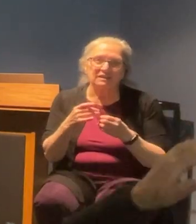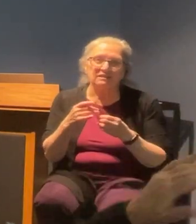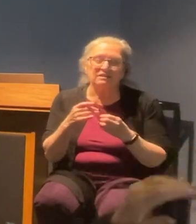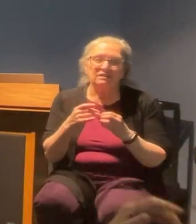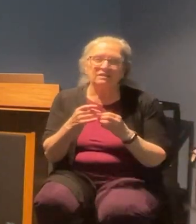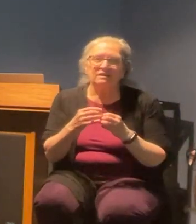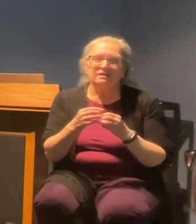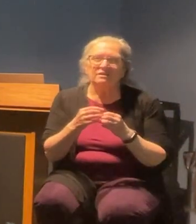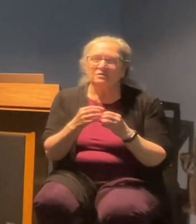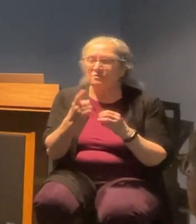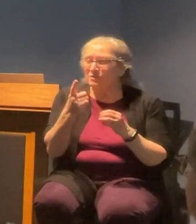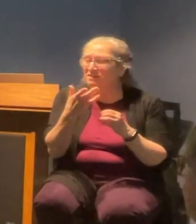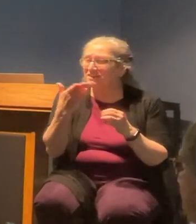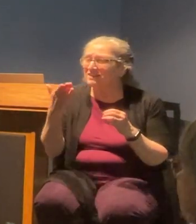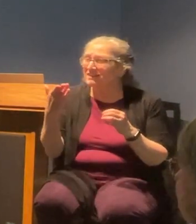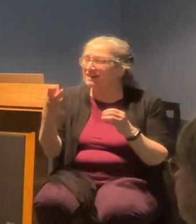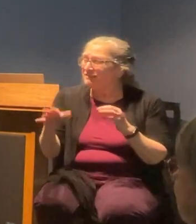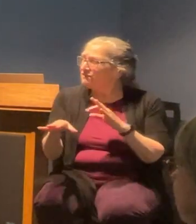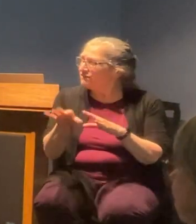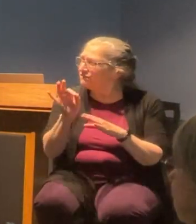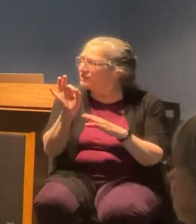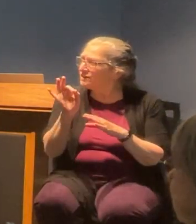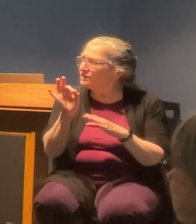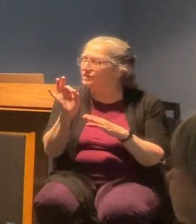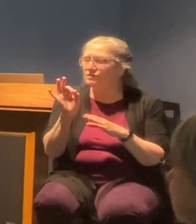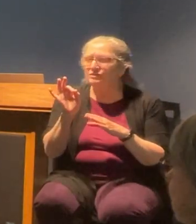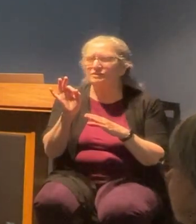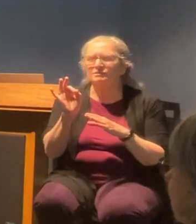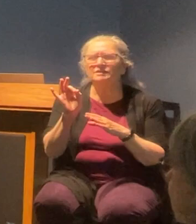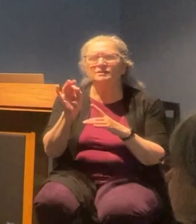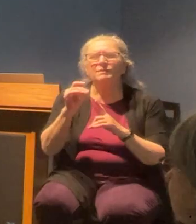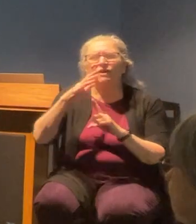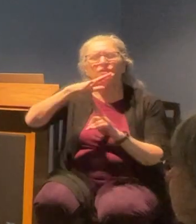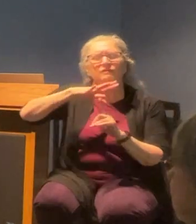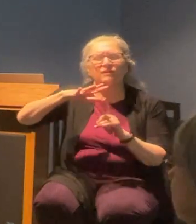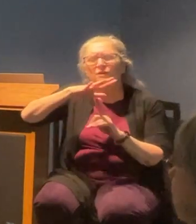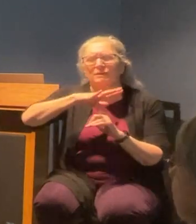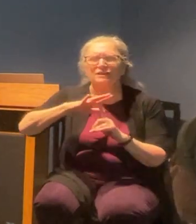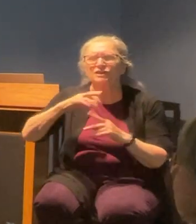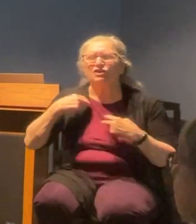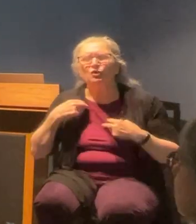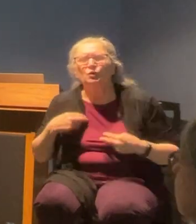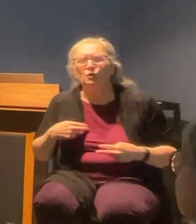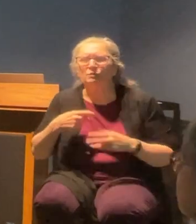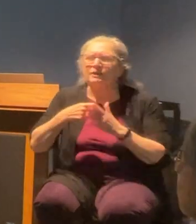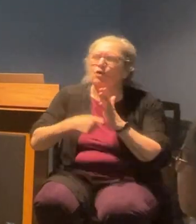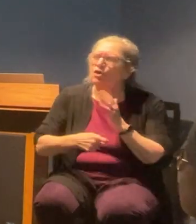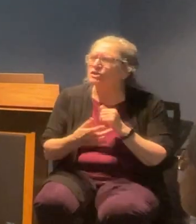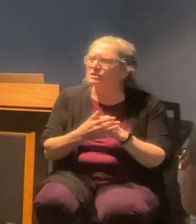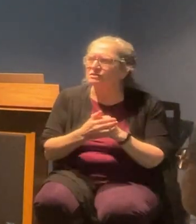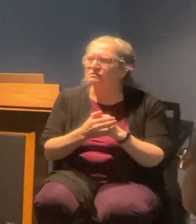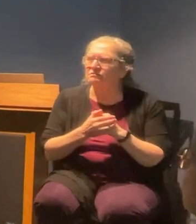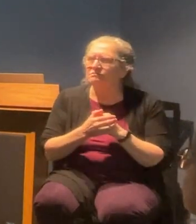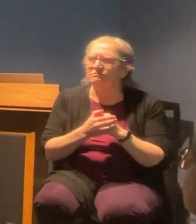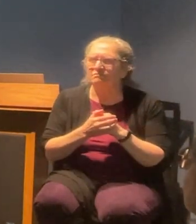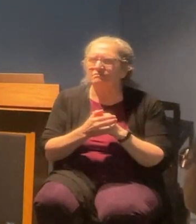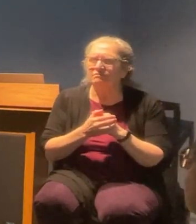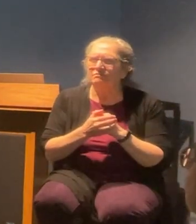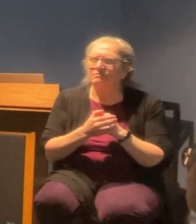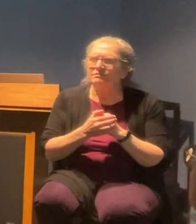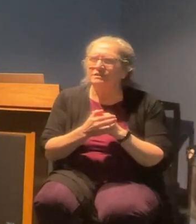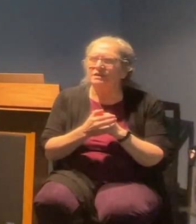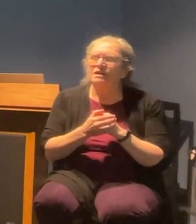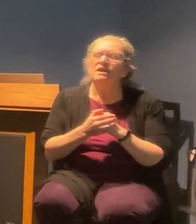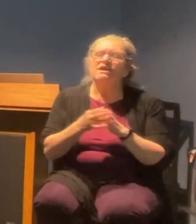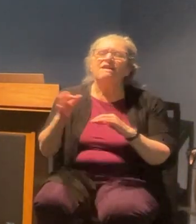found, and that's what about the environmental and the human cost, and is that